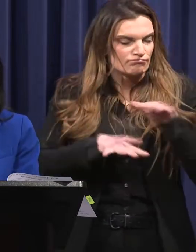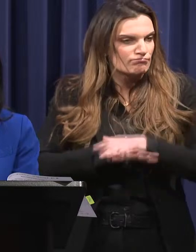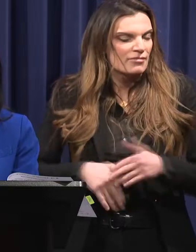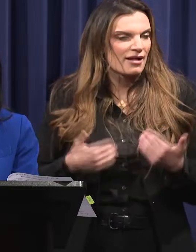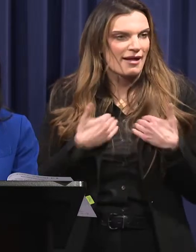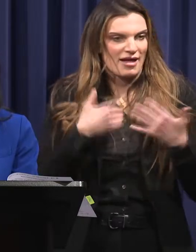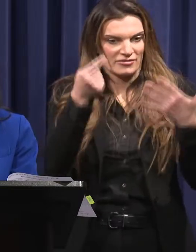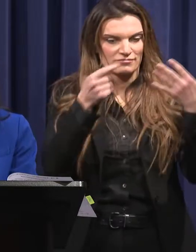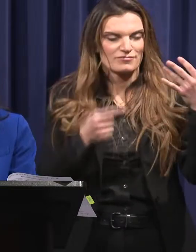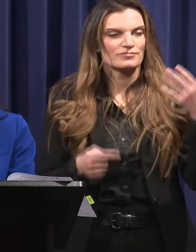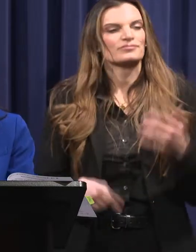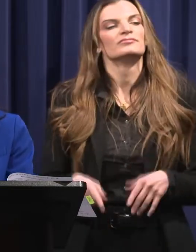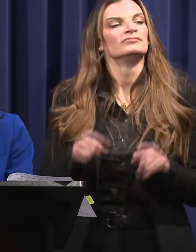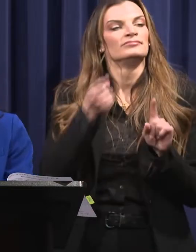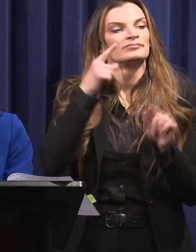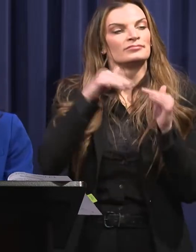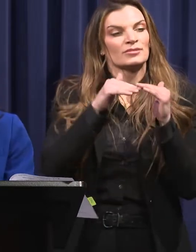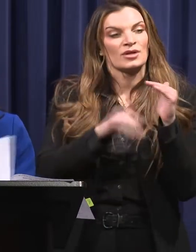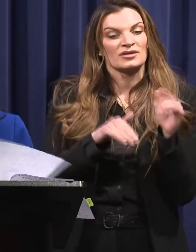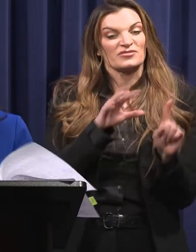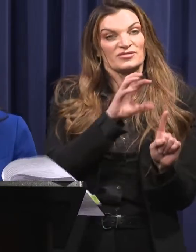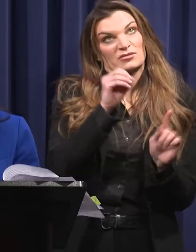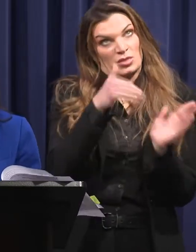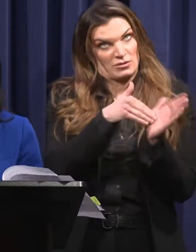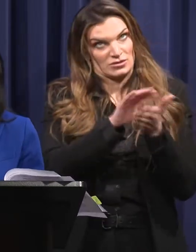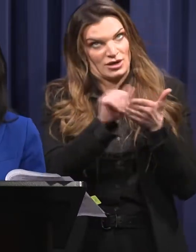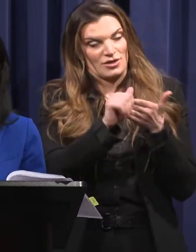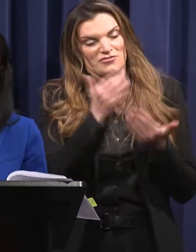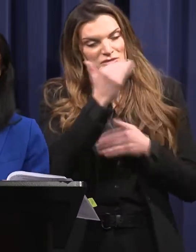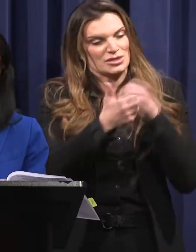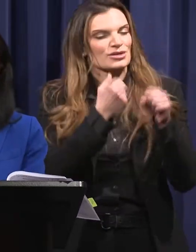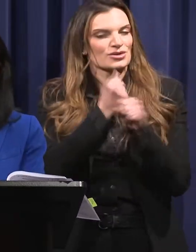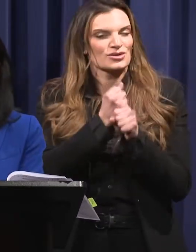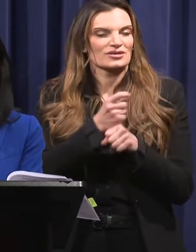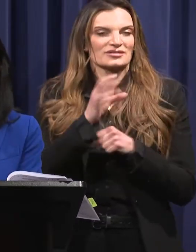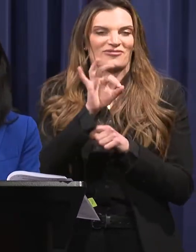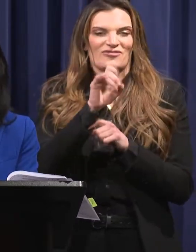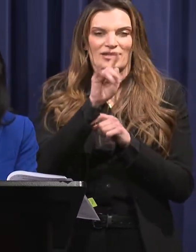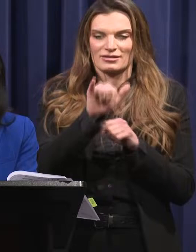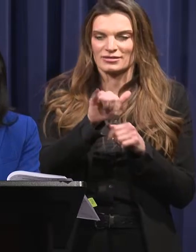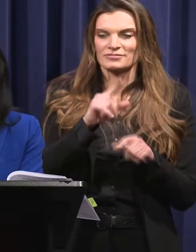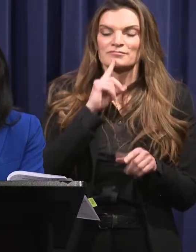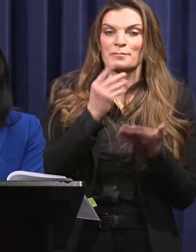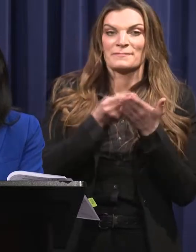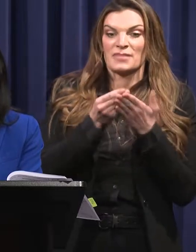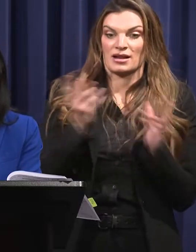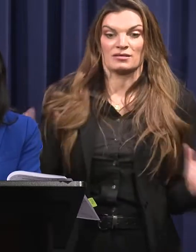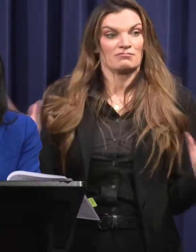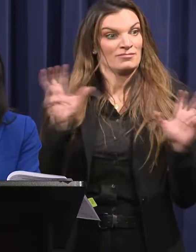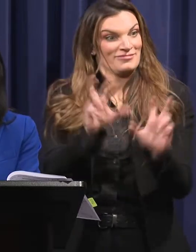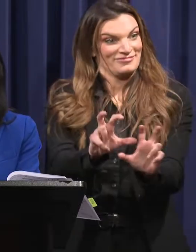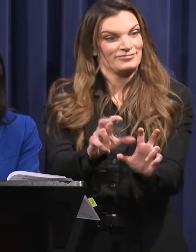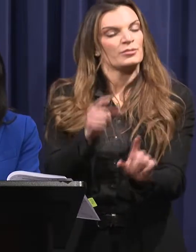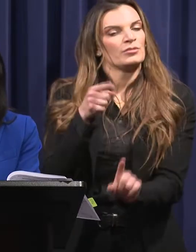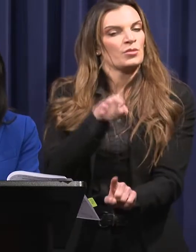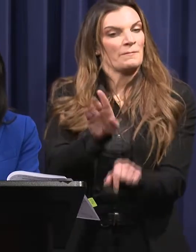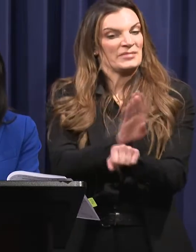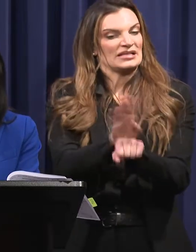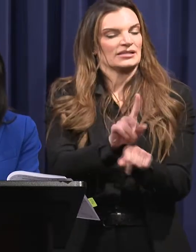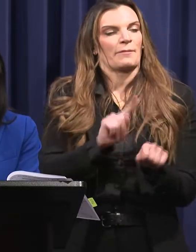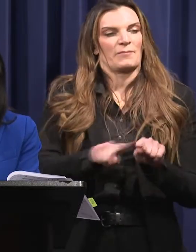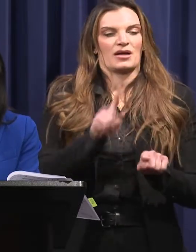more, less than $50,000, a 15-year felony. 1 count of embezzlement, $100,000 or more, a 20-year